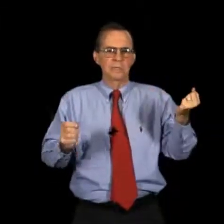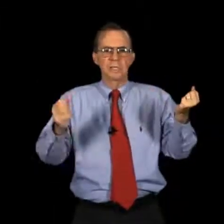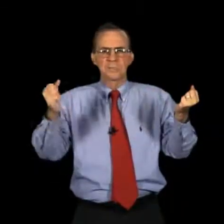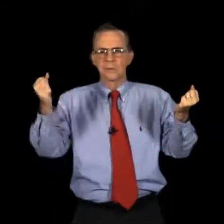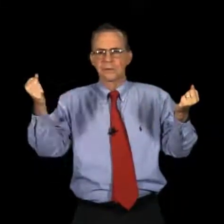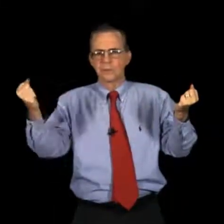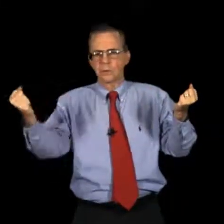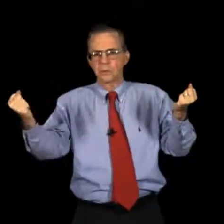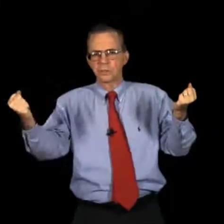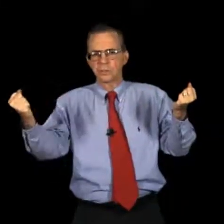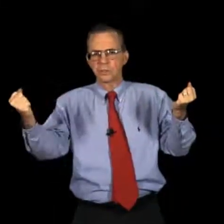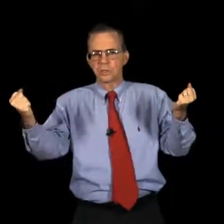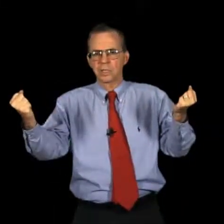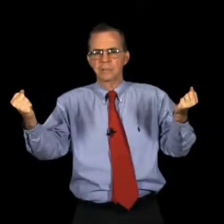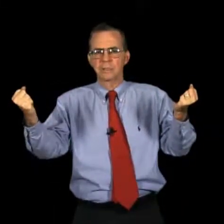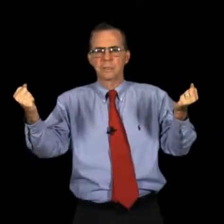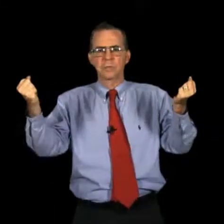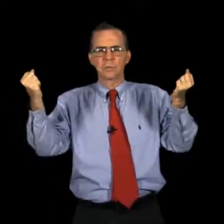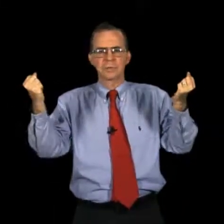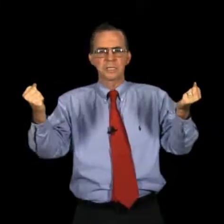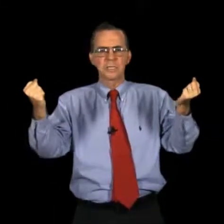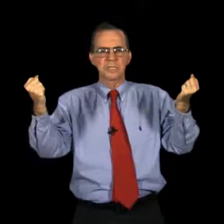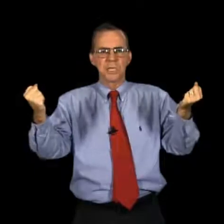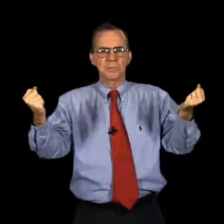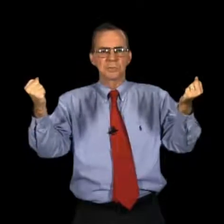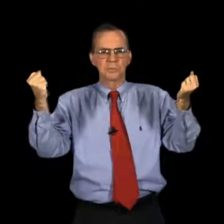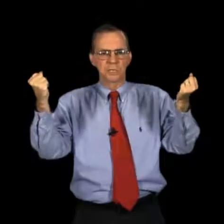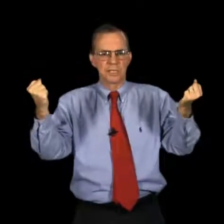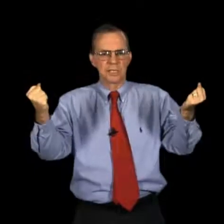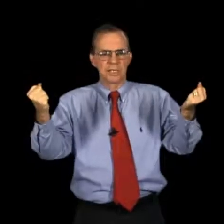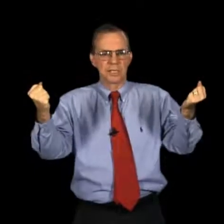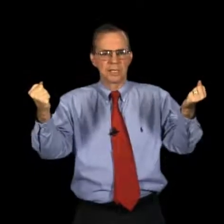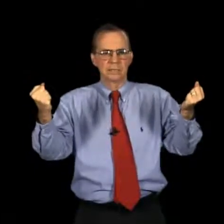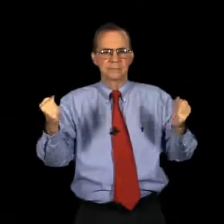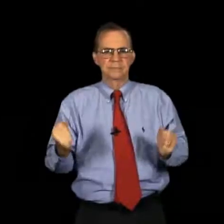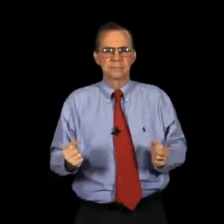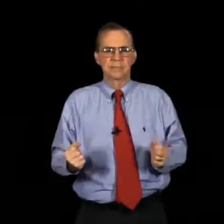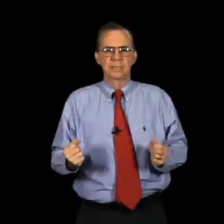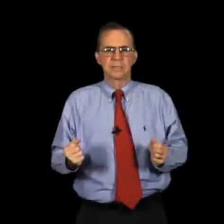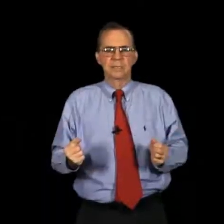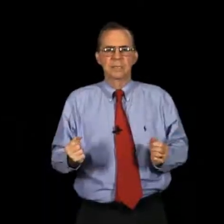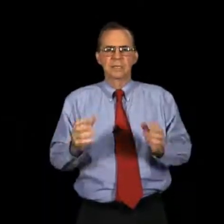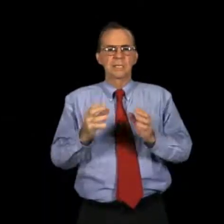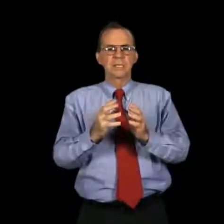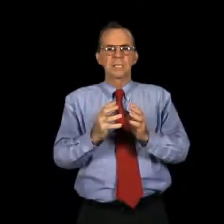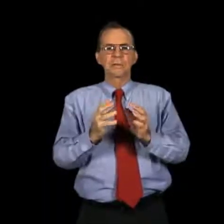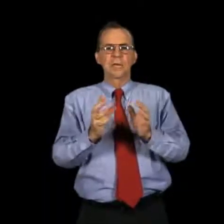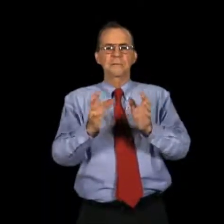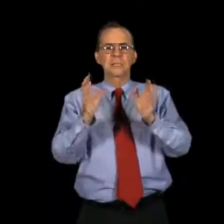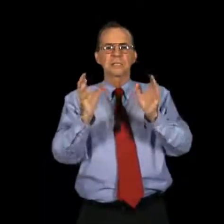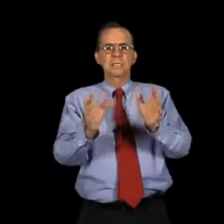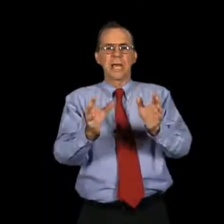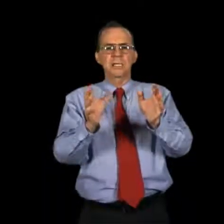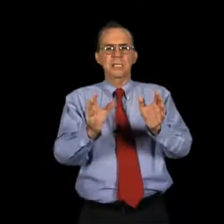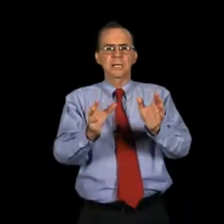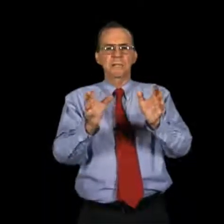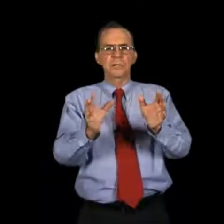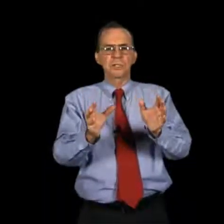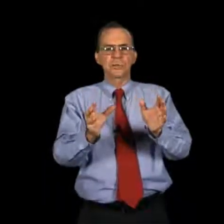is more than 4.2 to 1. With this example, you stay in the hand. Let's say you have the exact same flush draw,